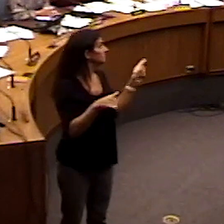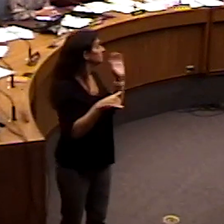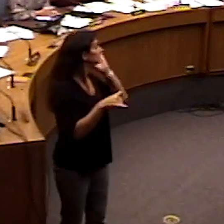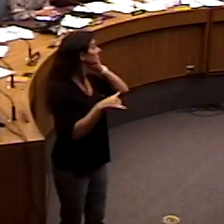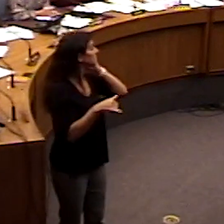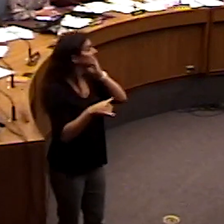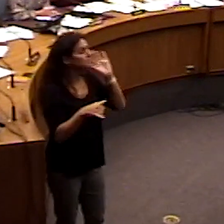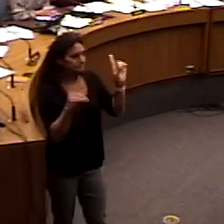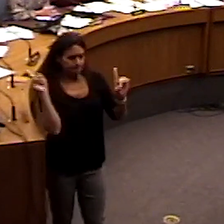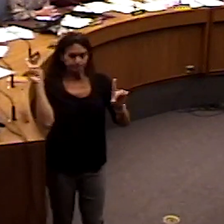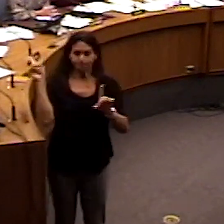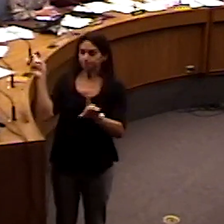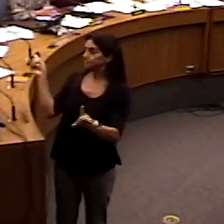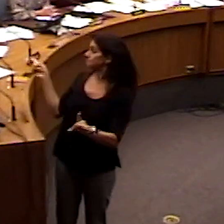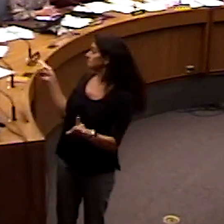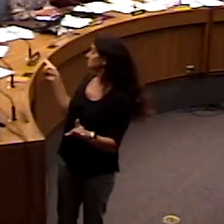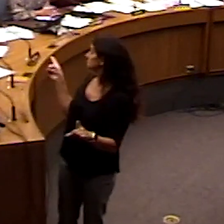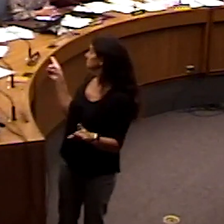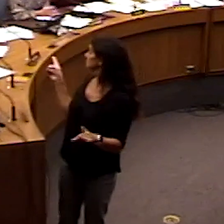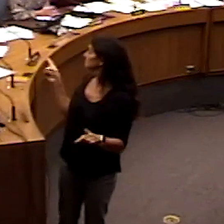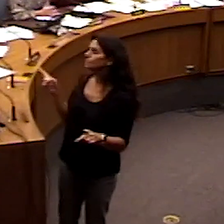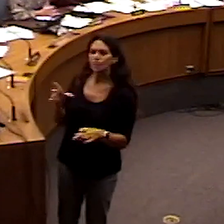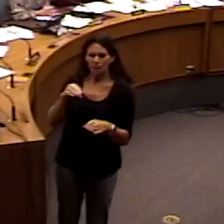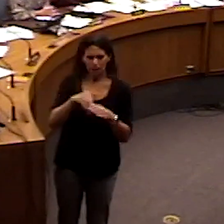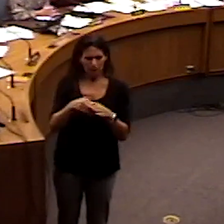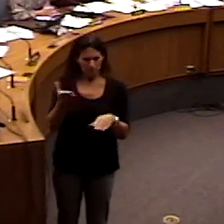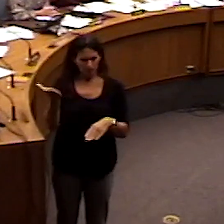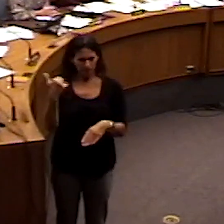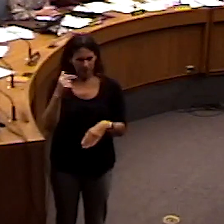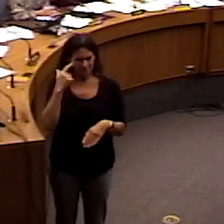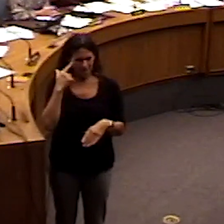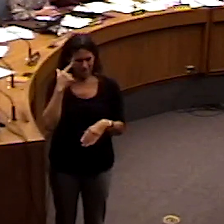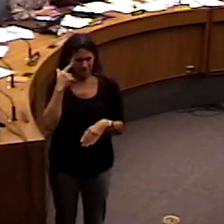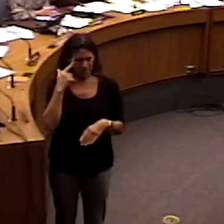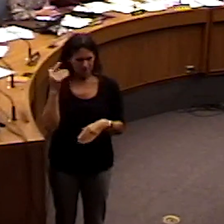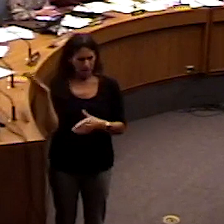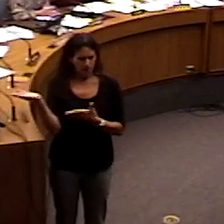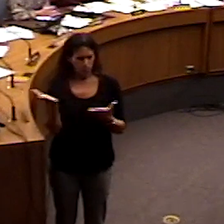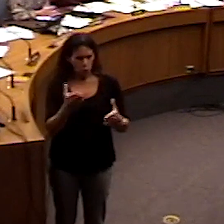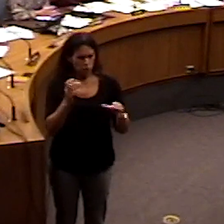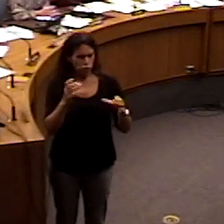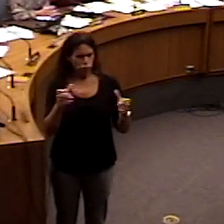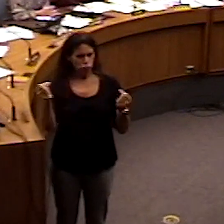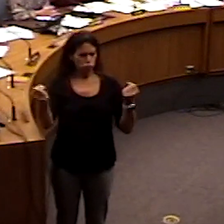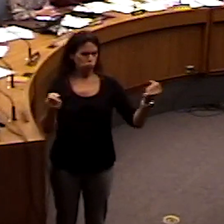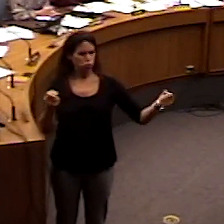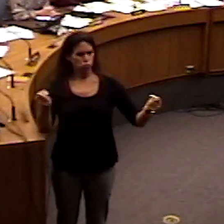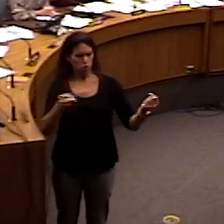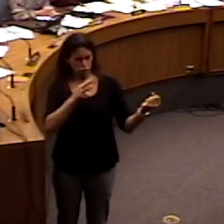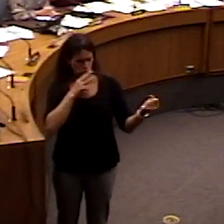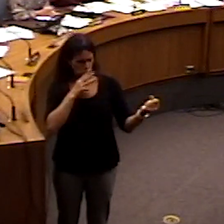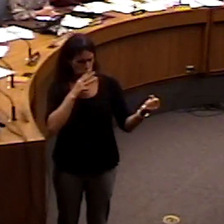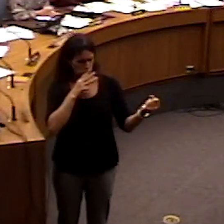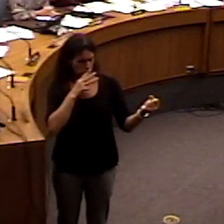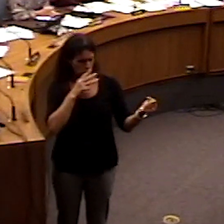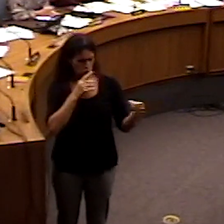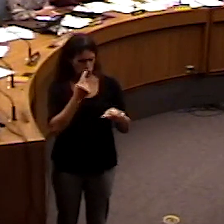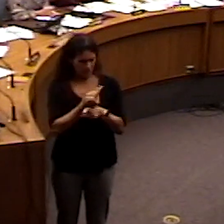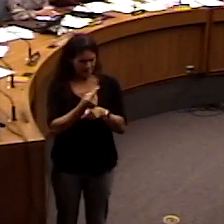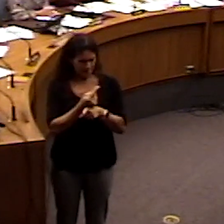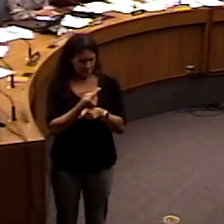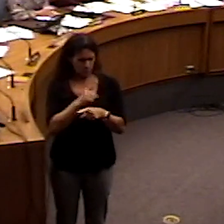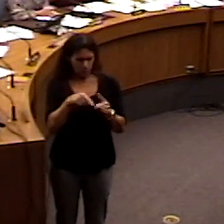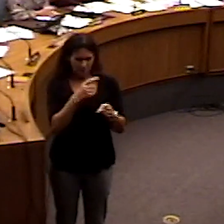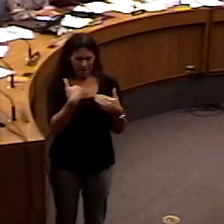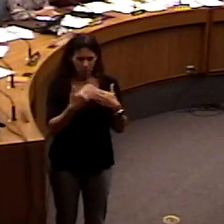the past, I recall where water was trucked into English Creek Manor, if not the one on Ocean Heights, right, Fred, where they had no water?